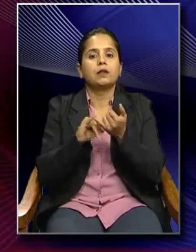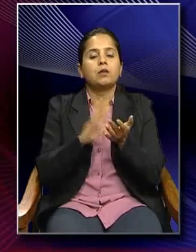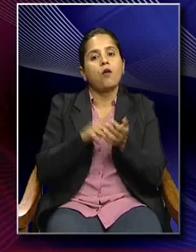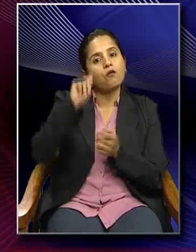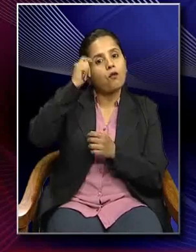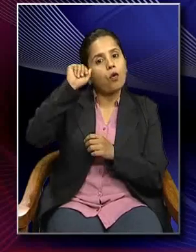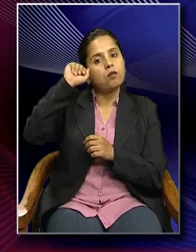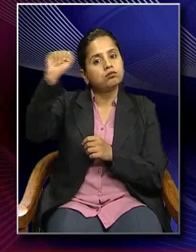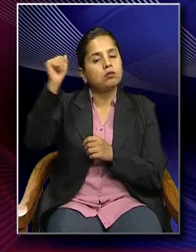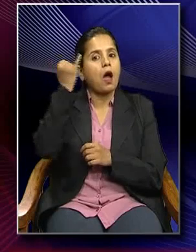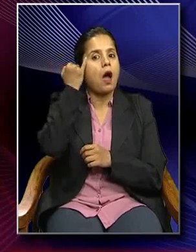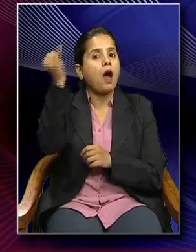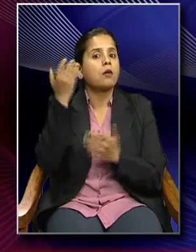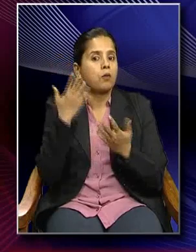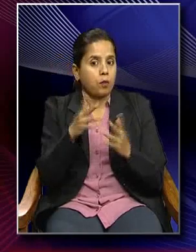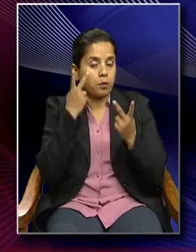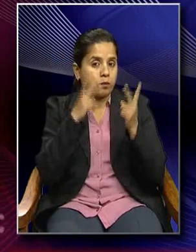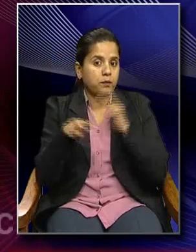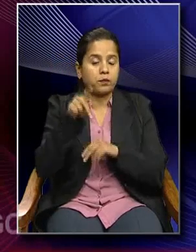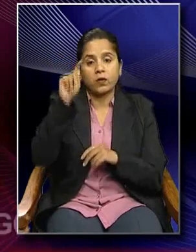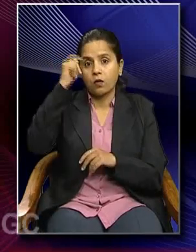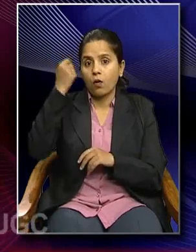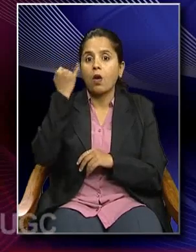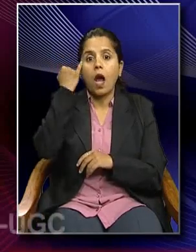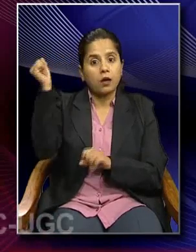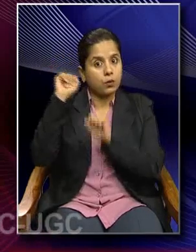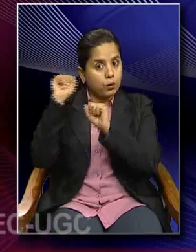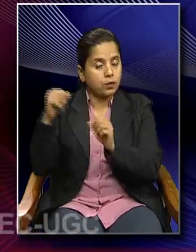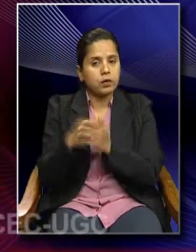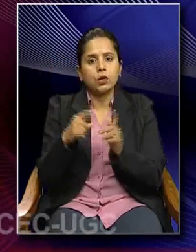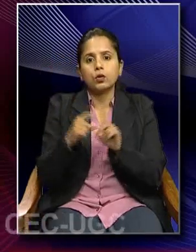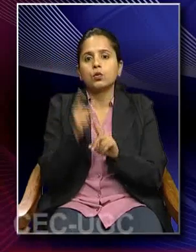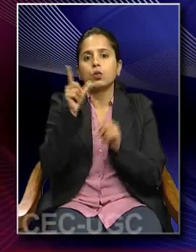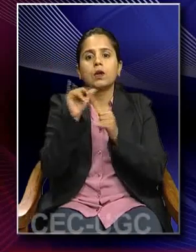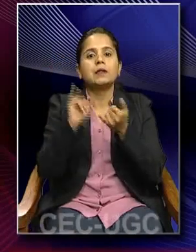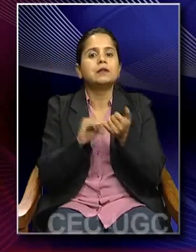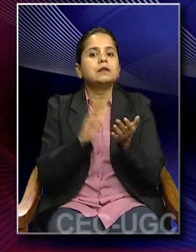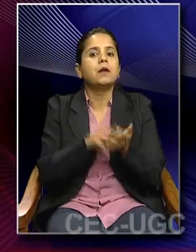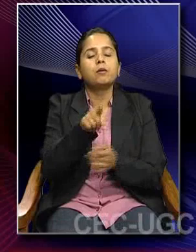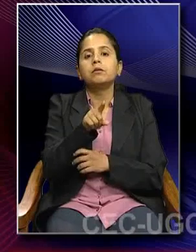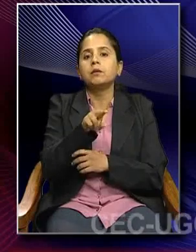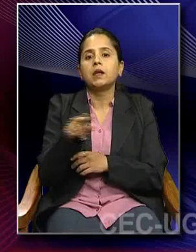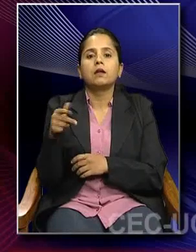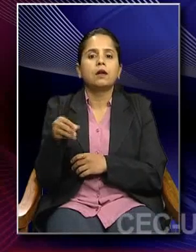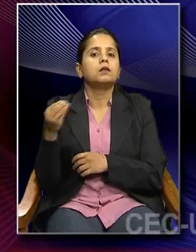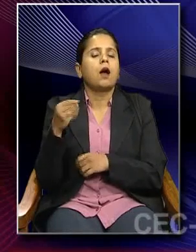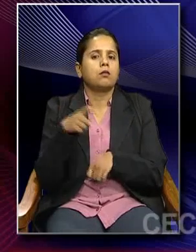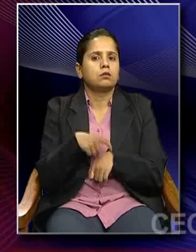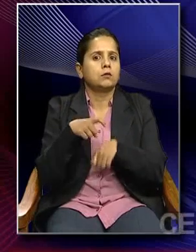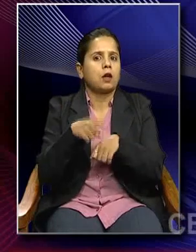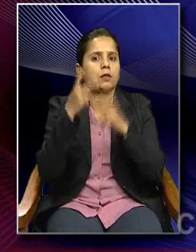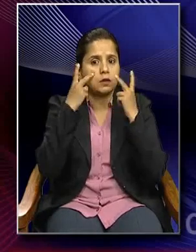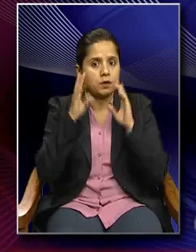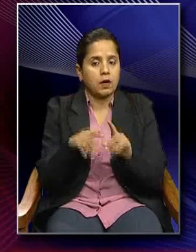idea. And from the Western idea, dualism is often considered as